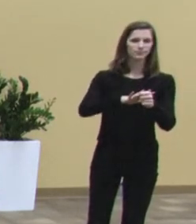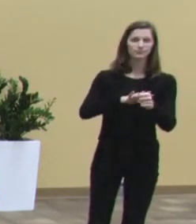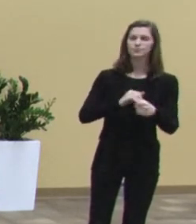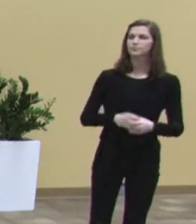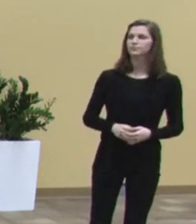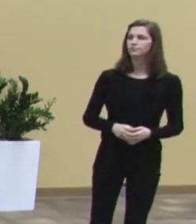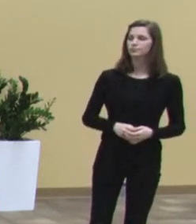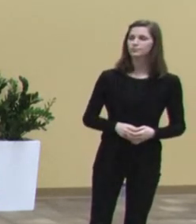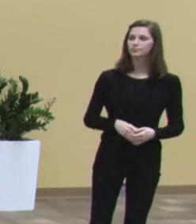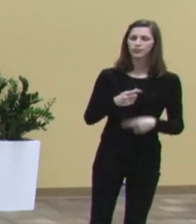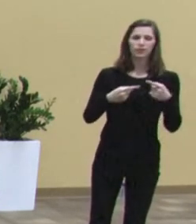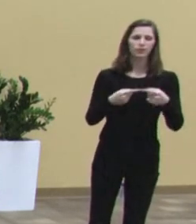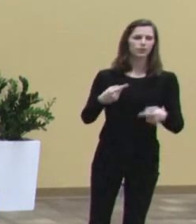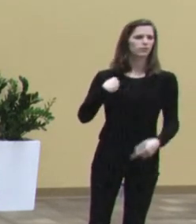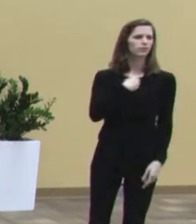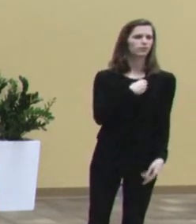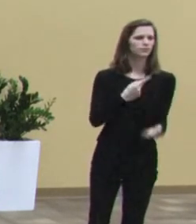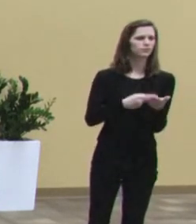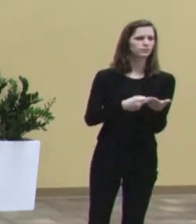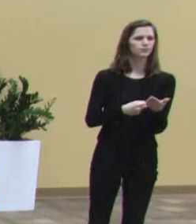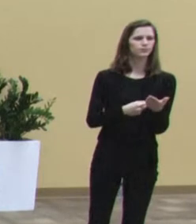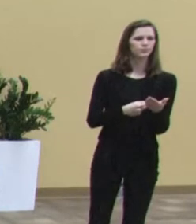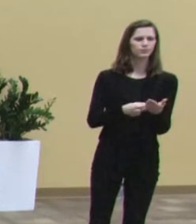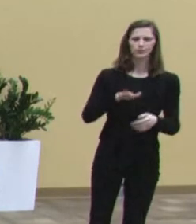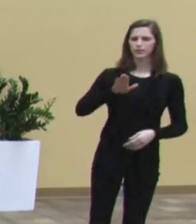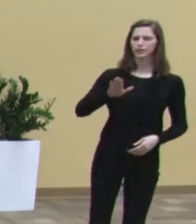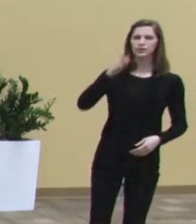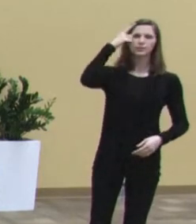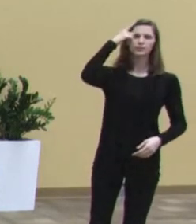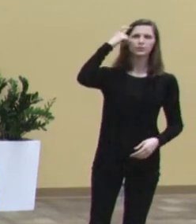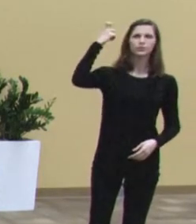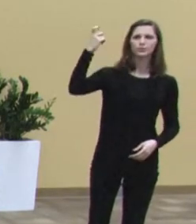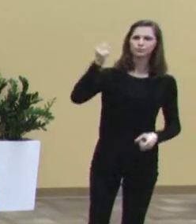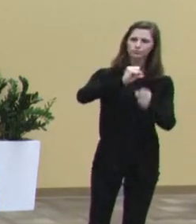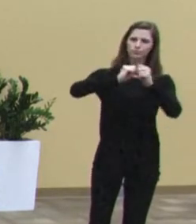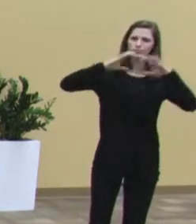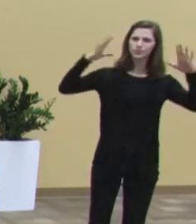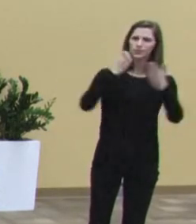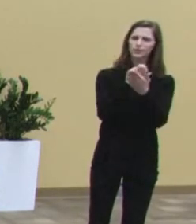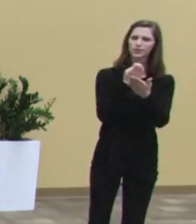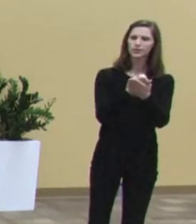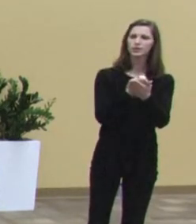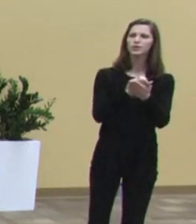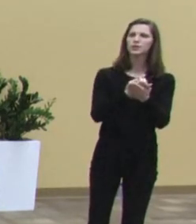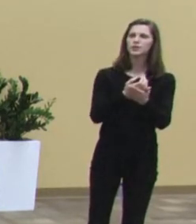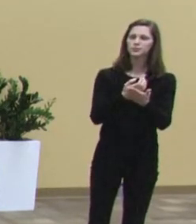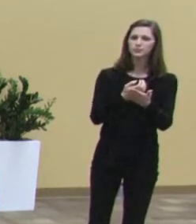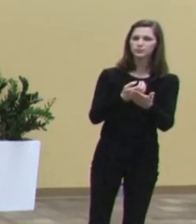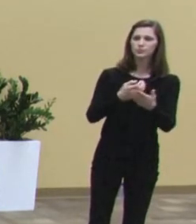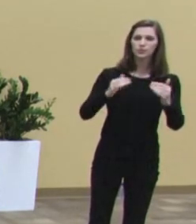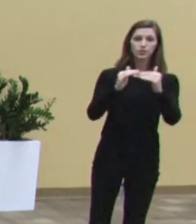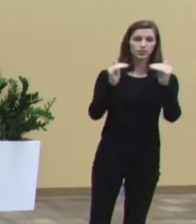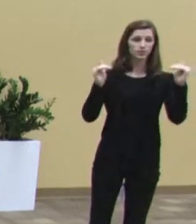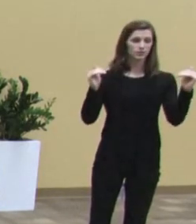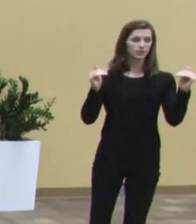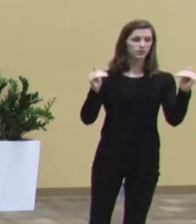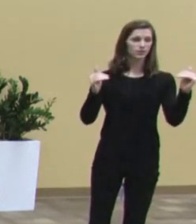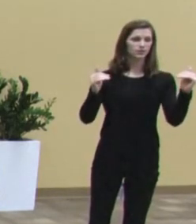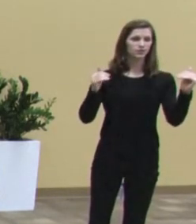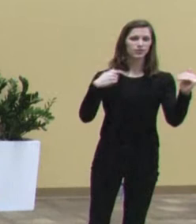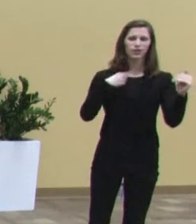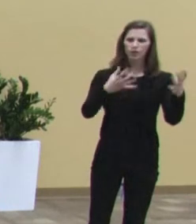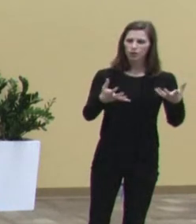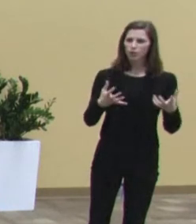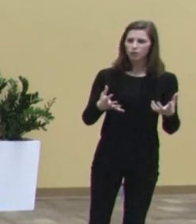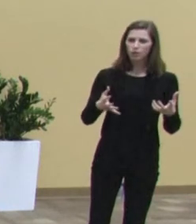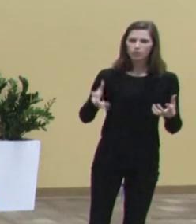and the dream and this vision of economic justice, I really want to hear